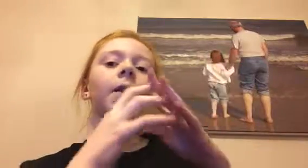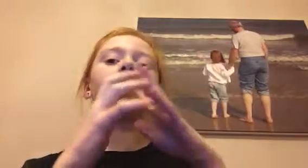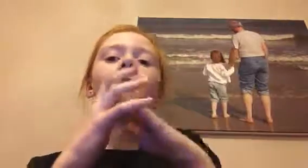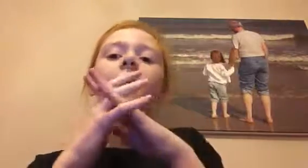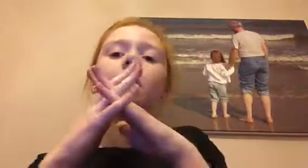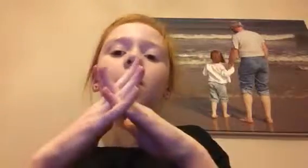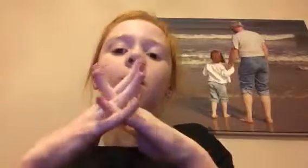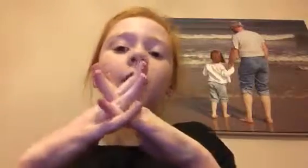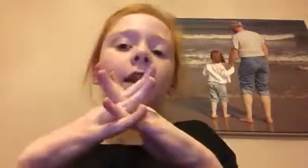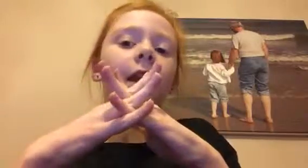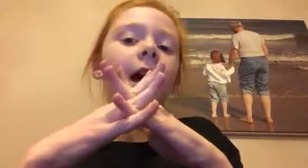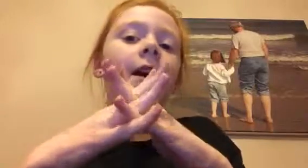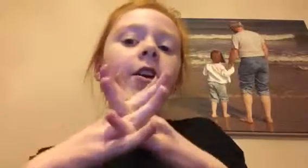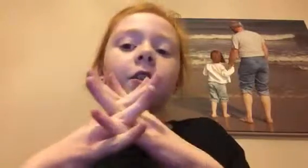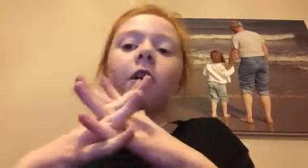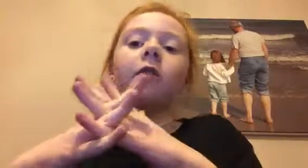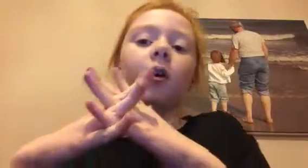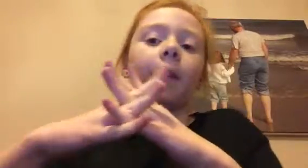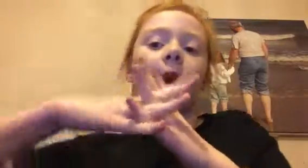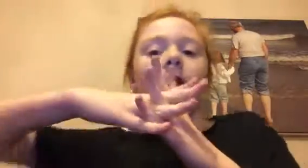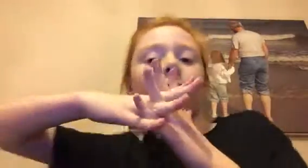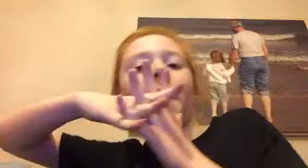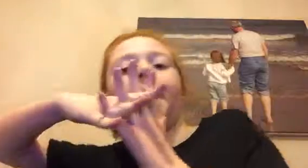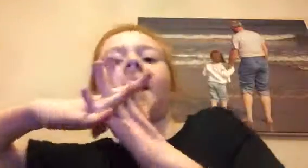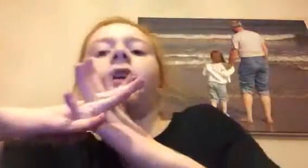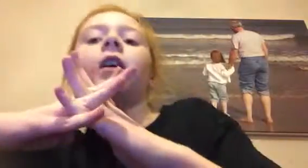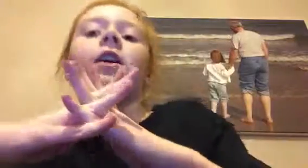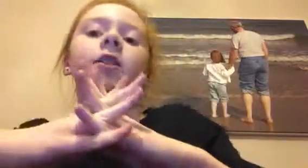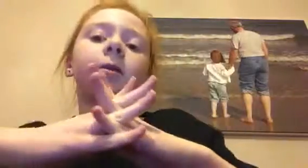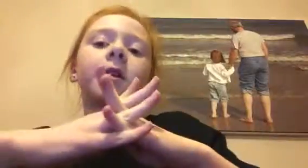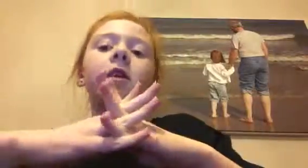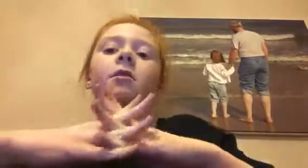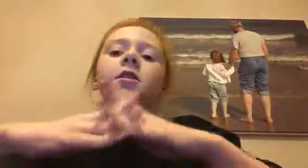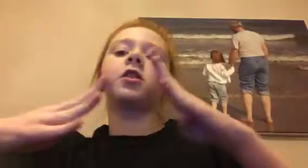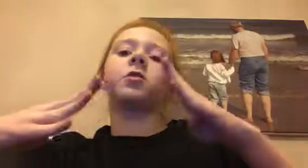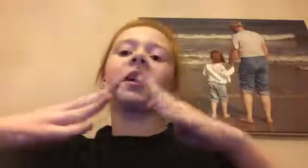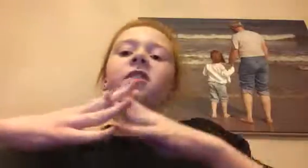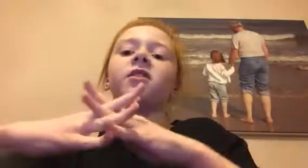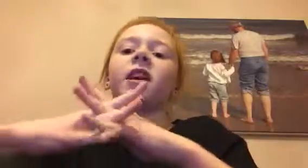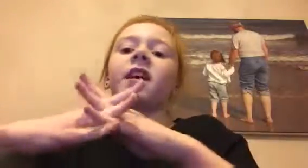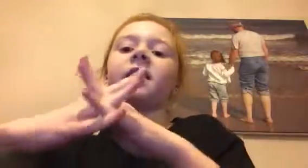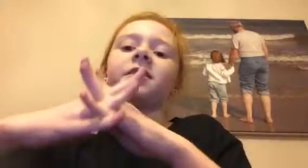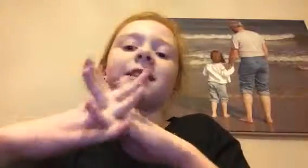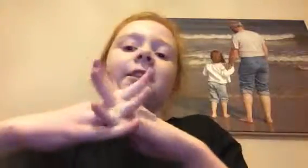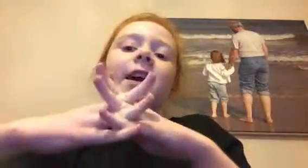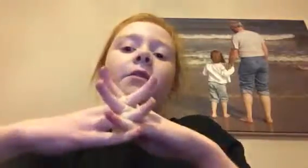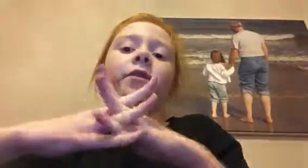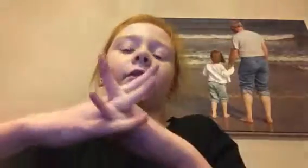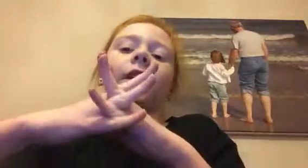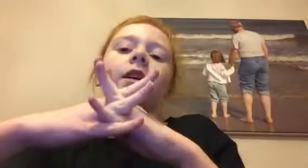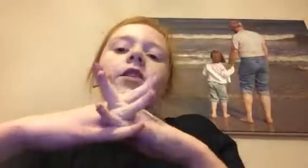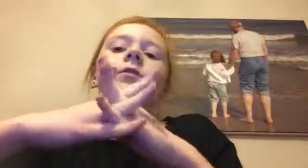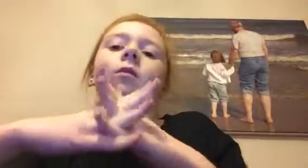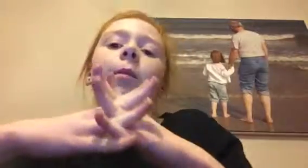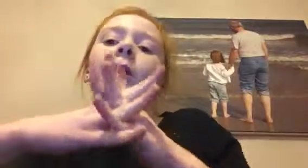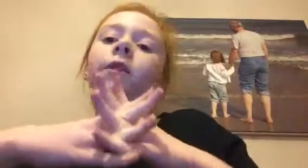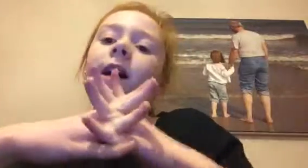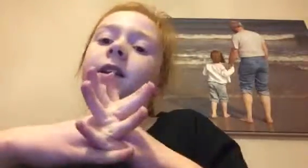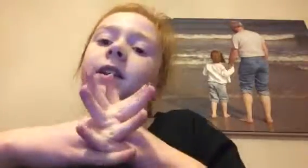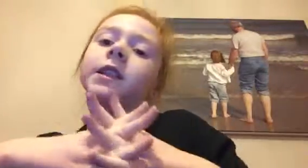w is like that so i forgot my alphabet then w is just where you just like do that fingers with both hands